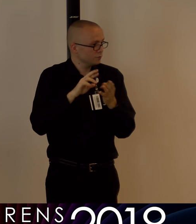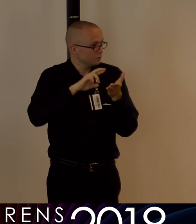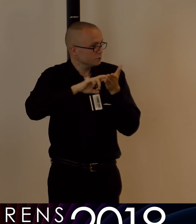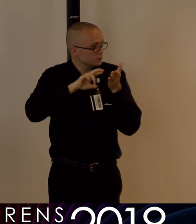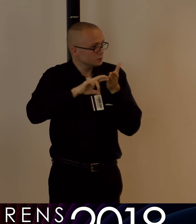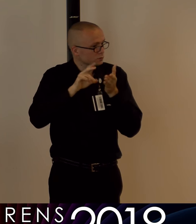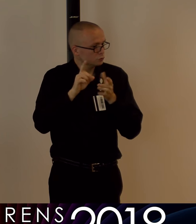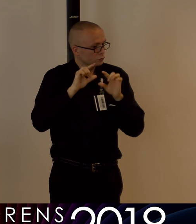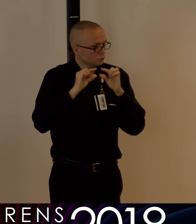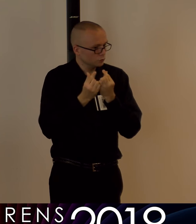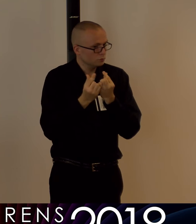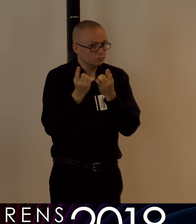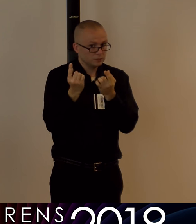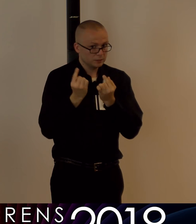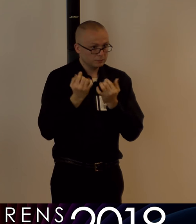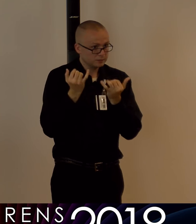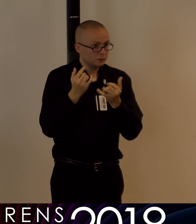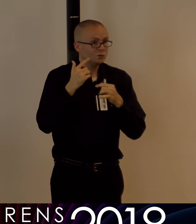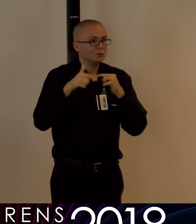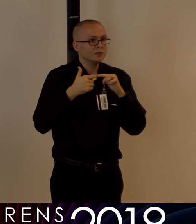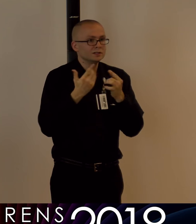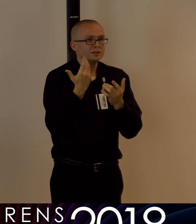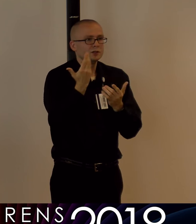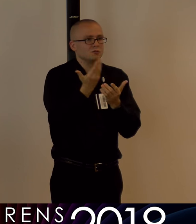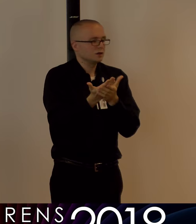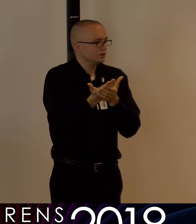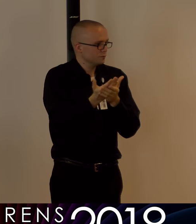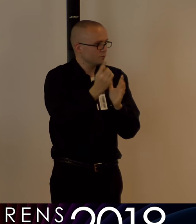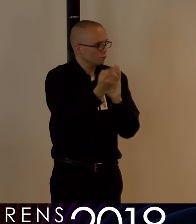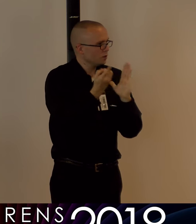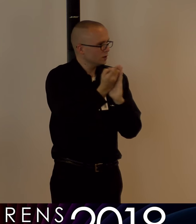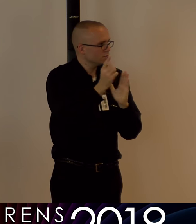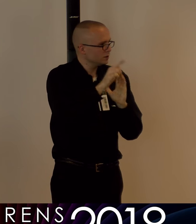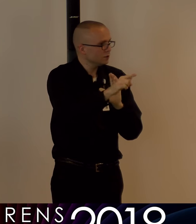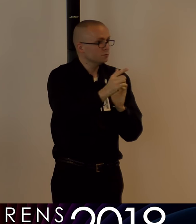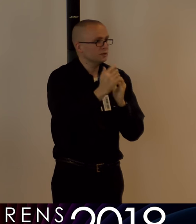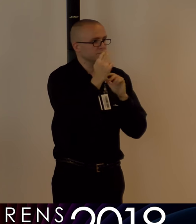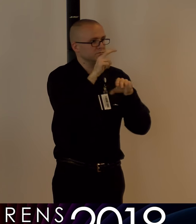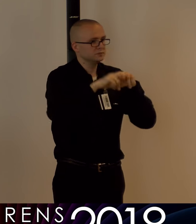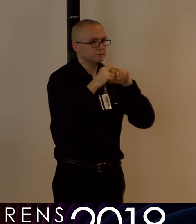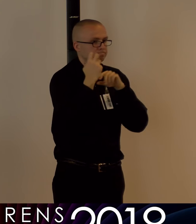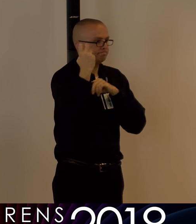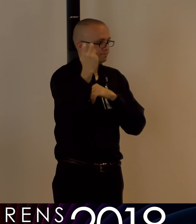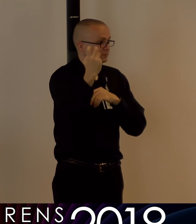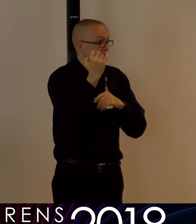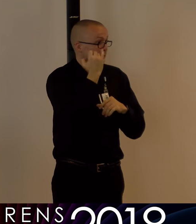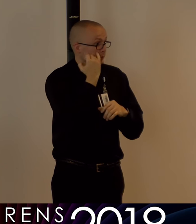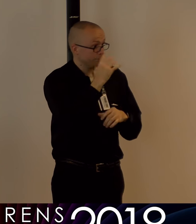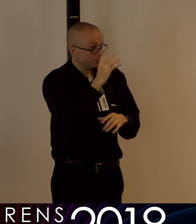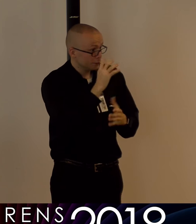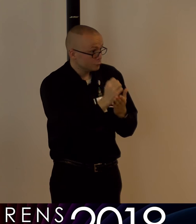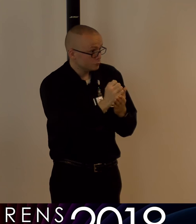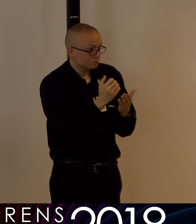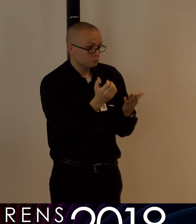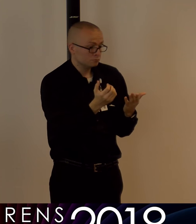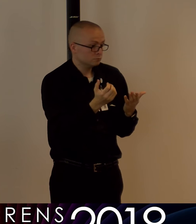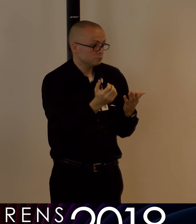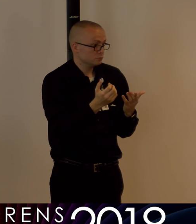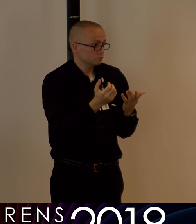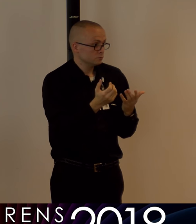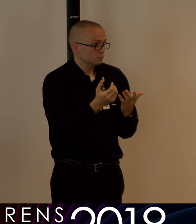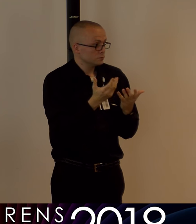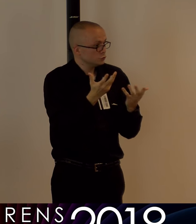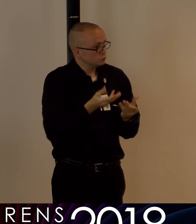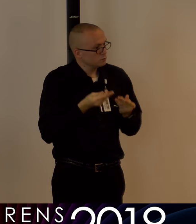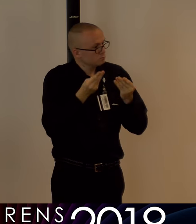our group are coming today. And when they arrive here in about an hour, they're going to be sitting in the back of the room. So if you're interested in, you know,